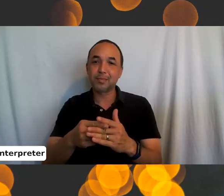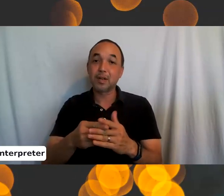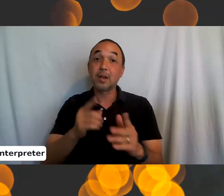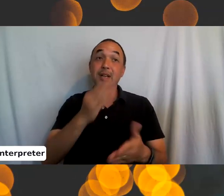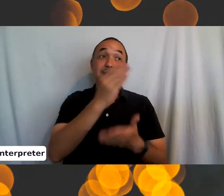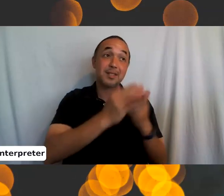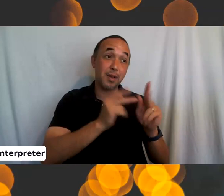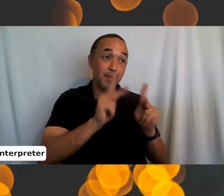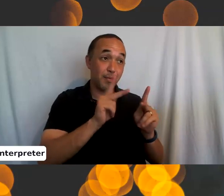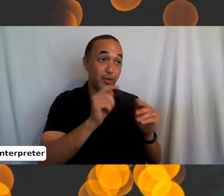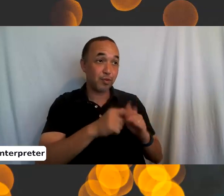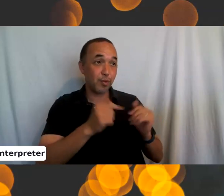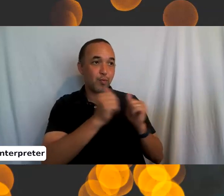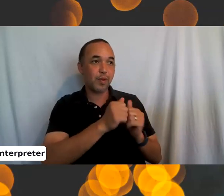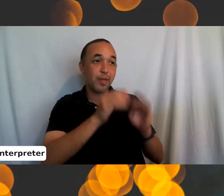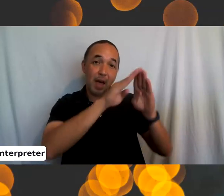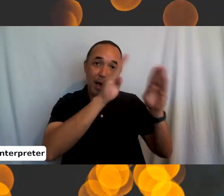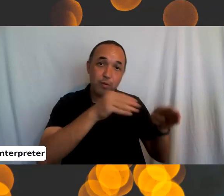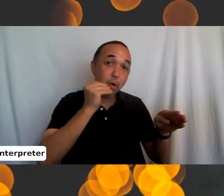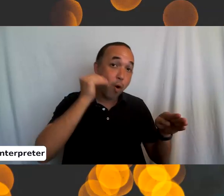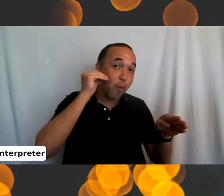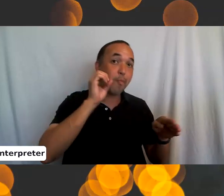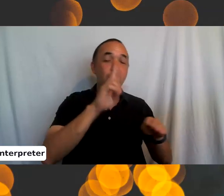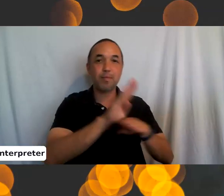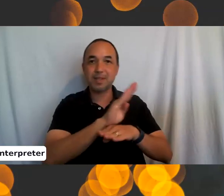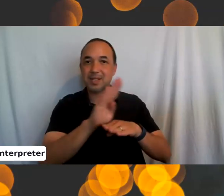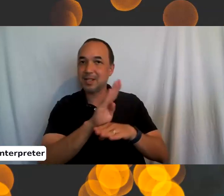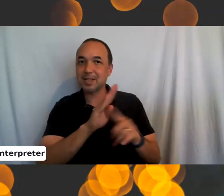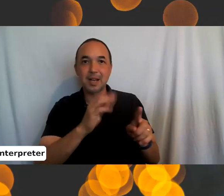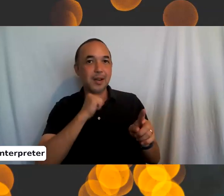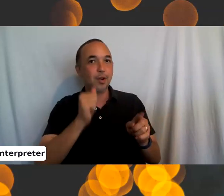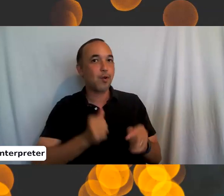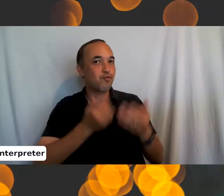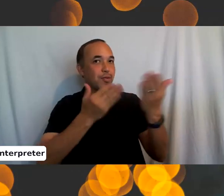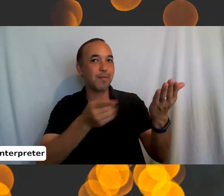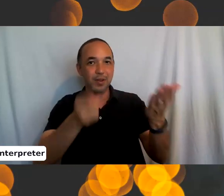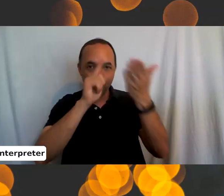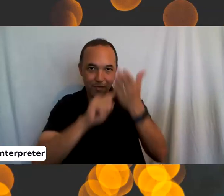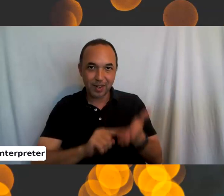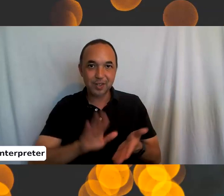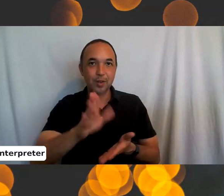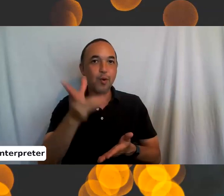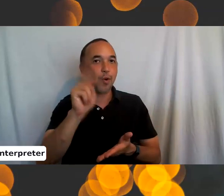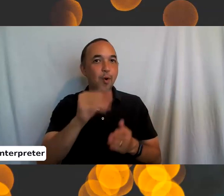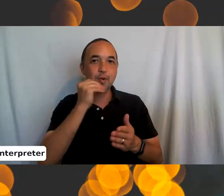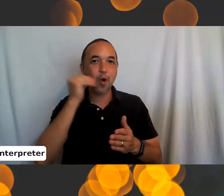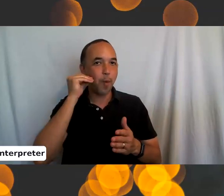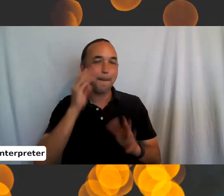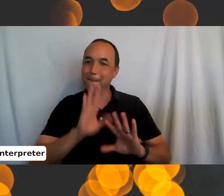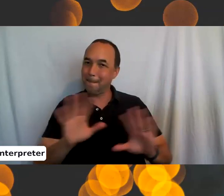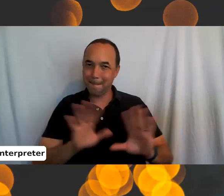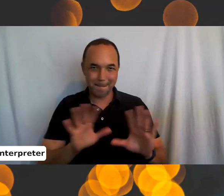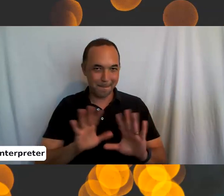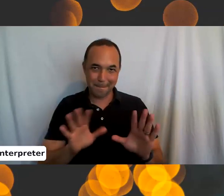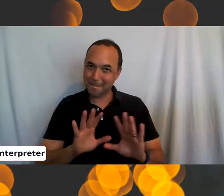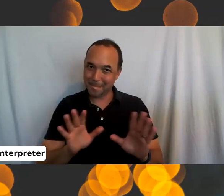home or a business. I don't recommend investigating your own house right off the bat, unless you